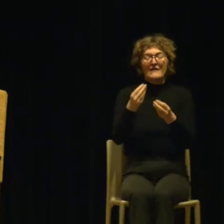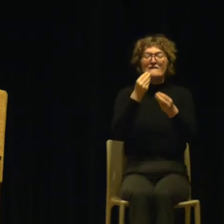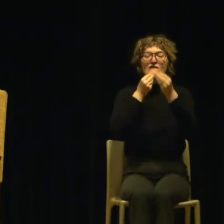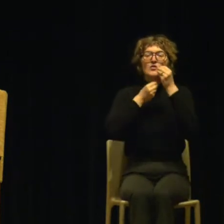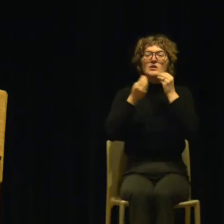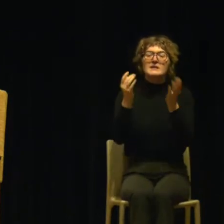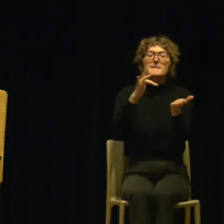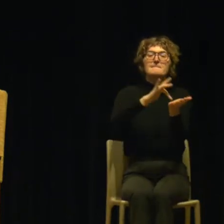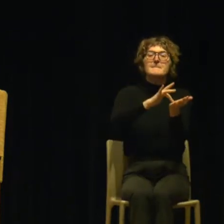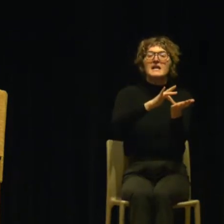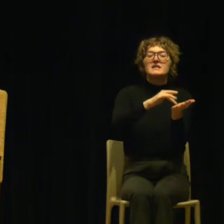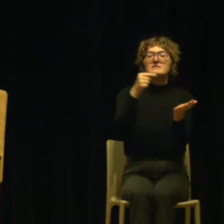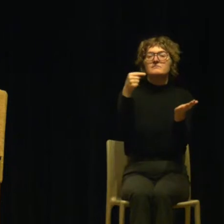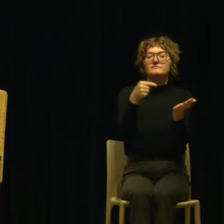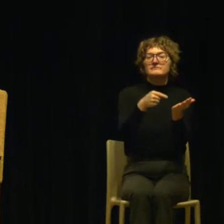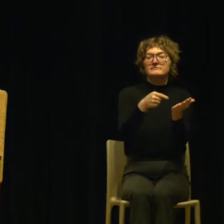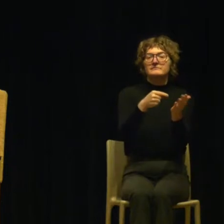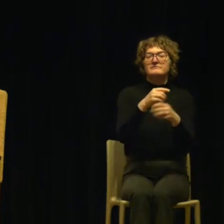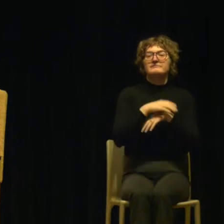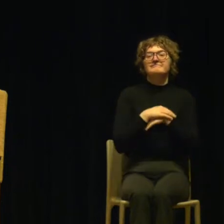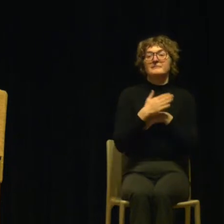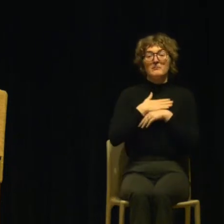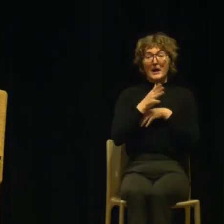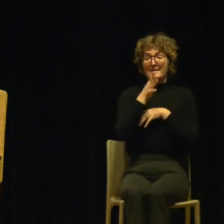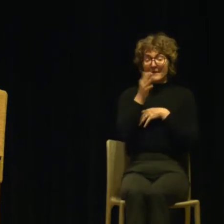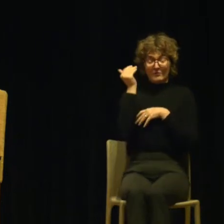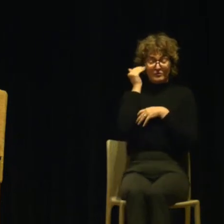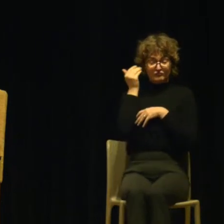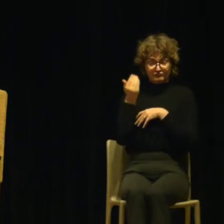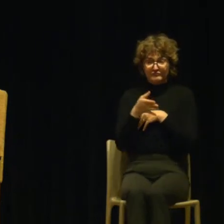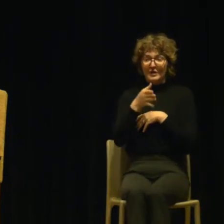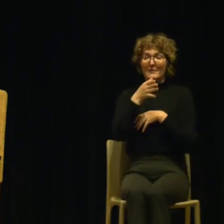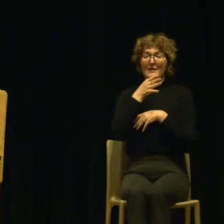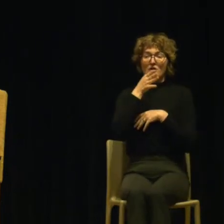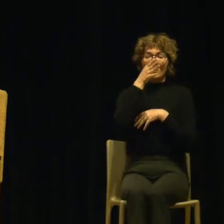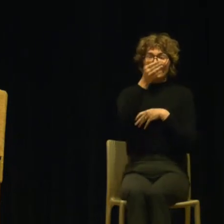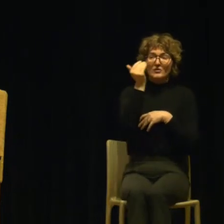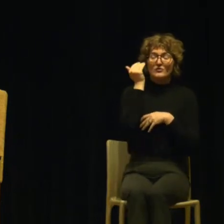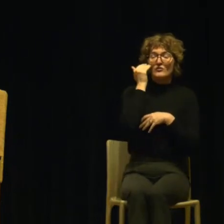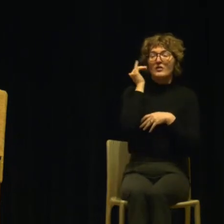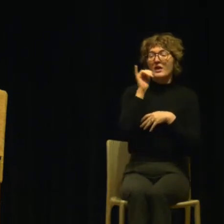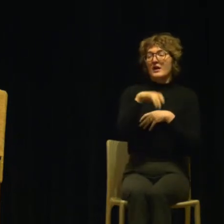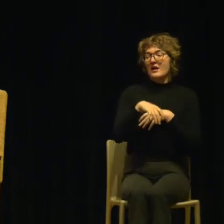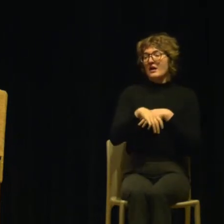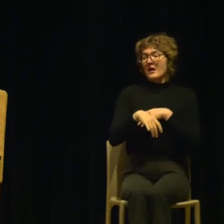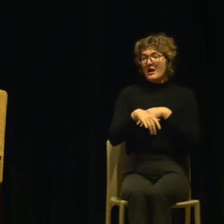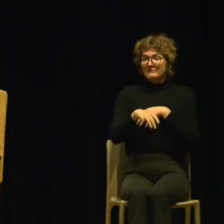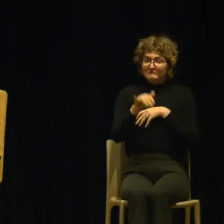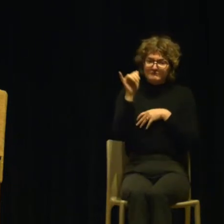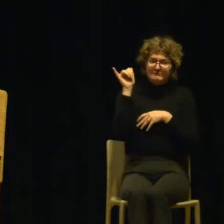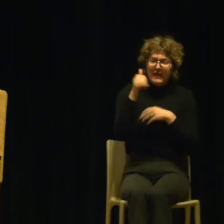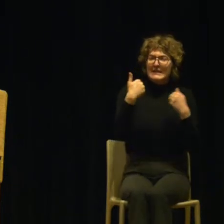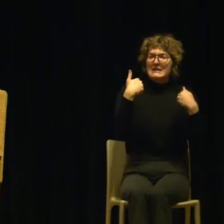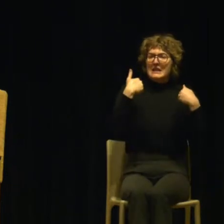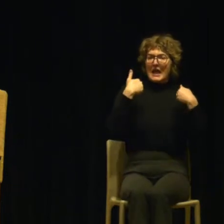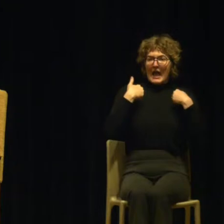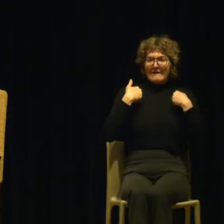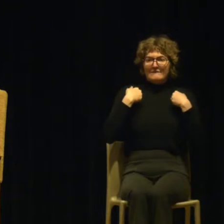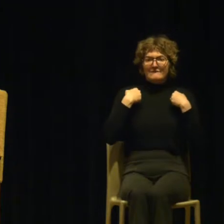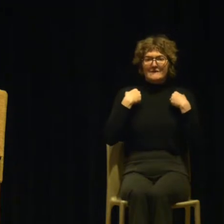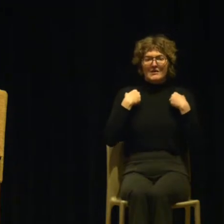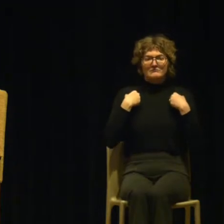medicine. My mother knew that. My grandmother knew that. That was what they had to